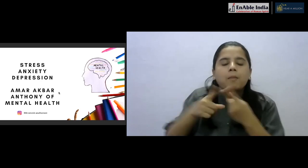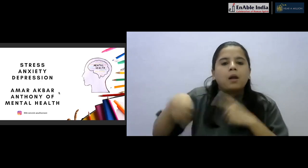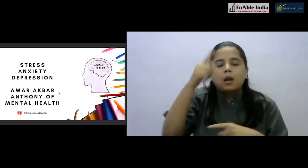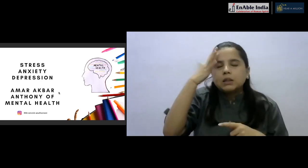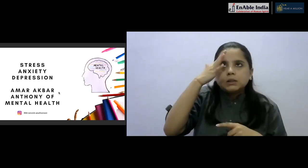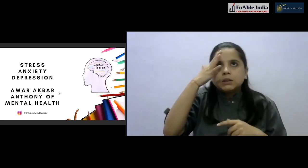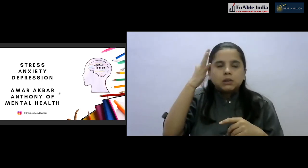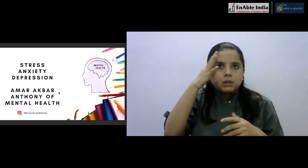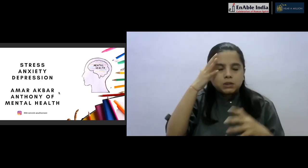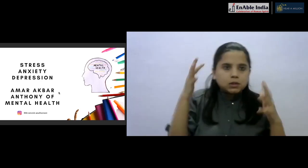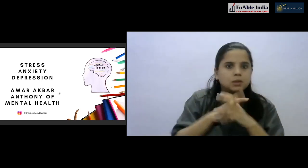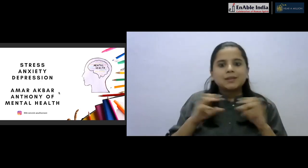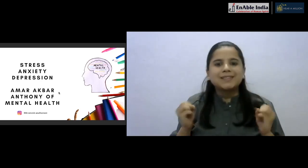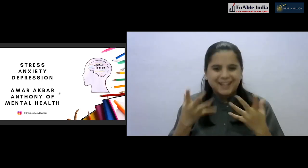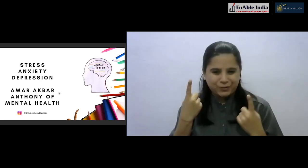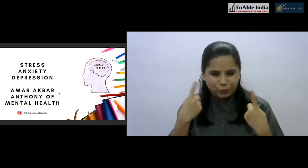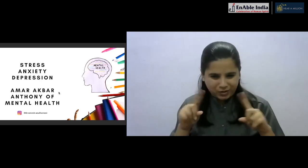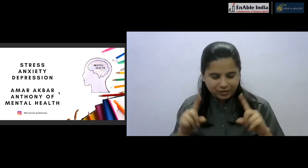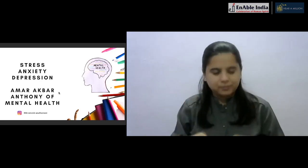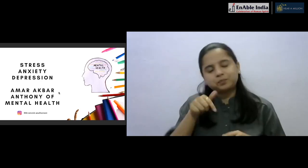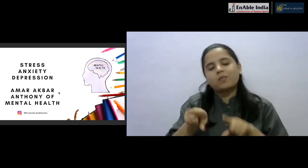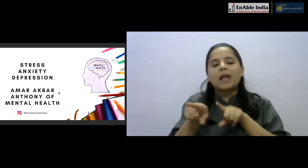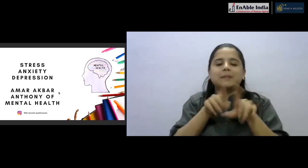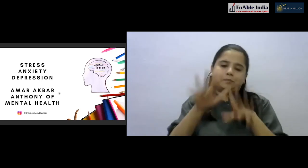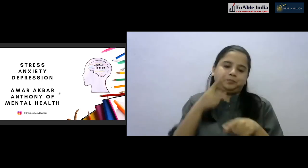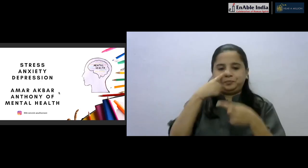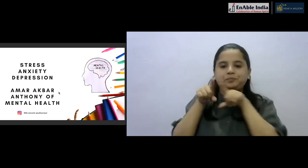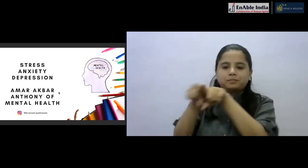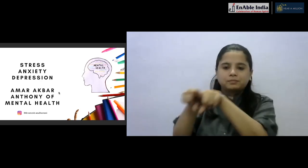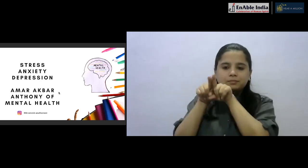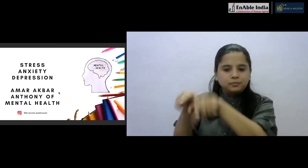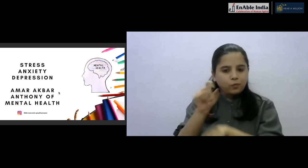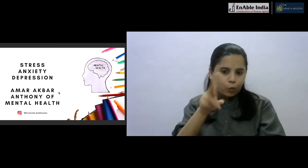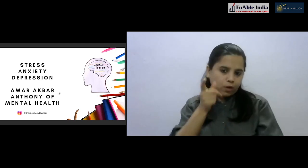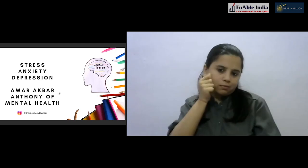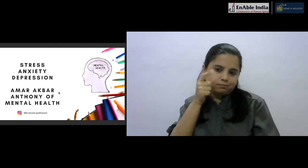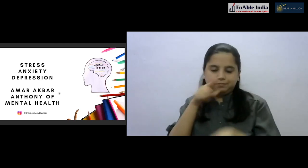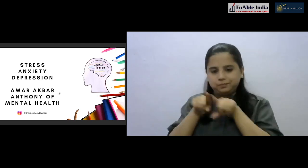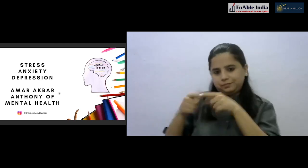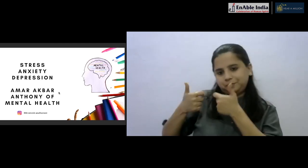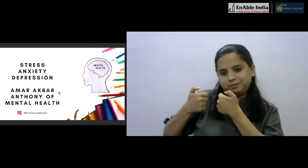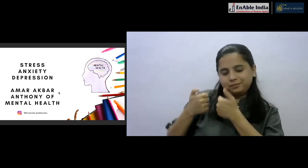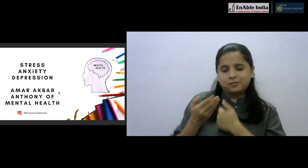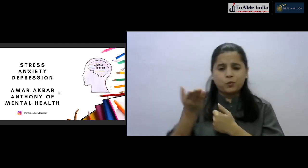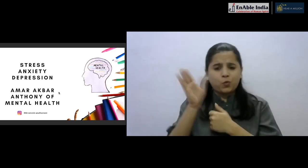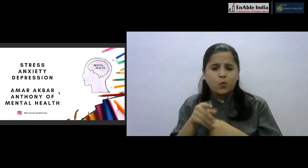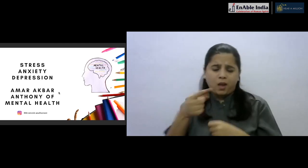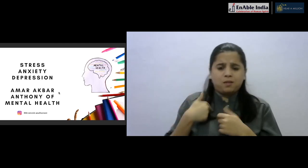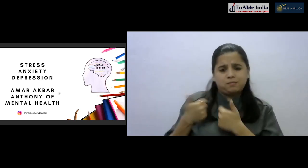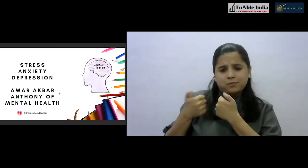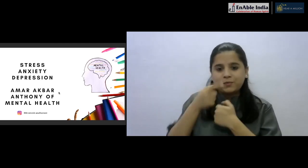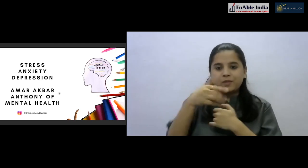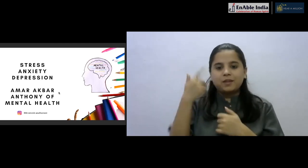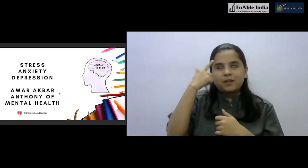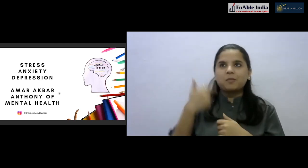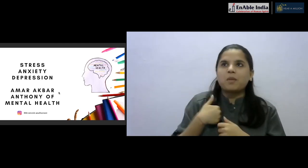So let's say let's talk relationship. Yeah. you are in a relationship and you want to